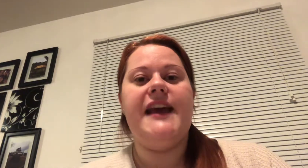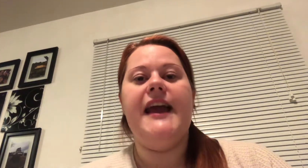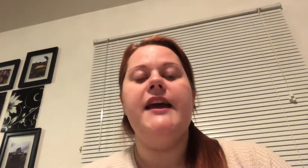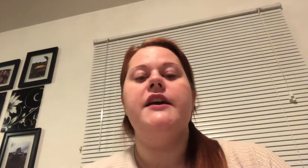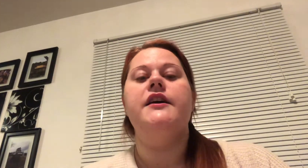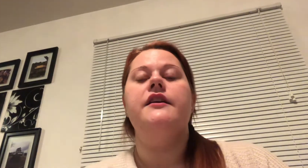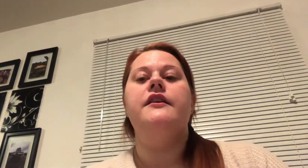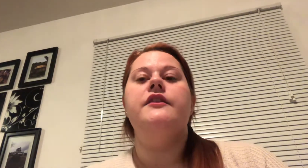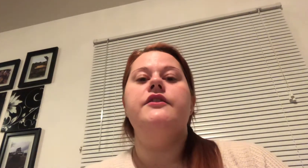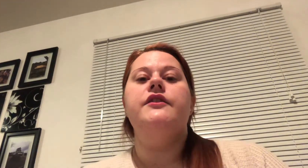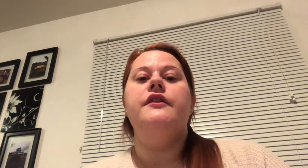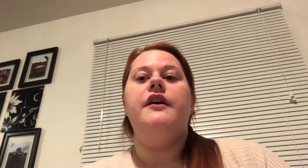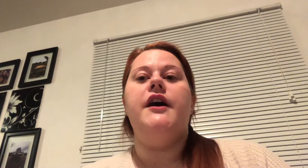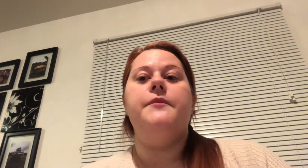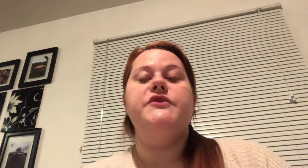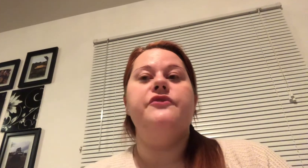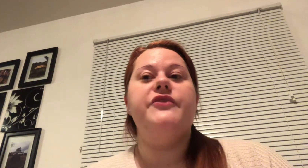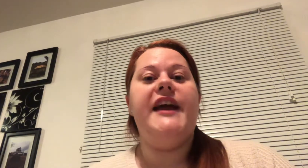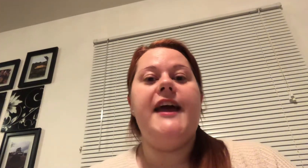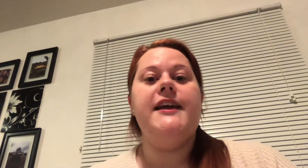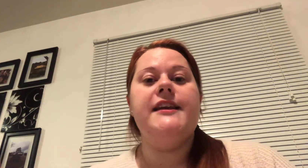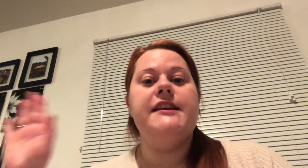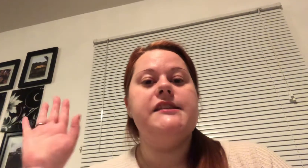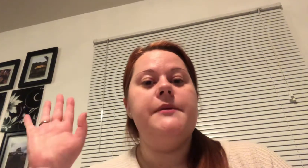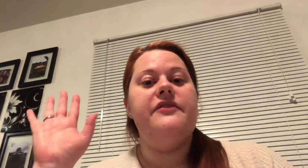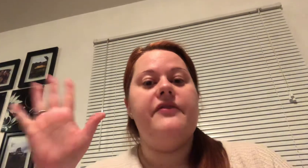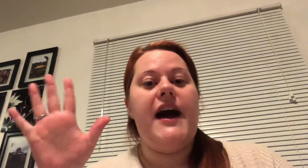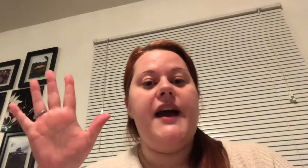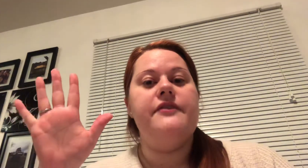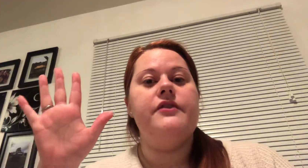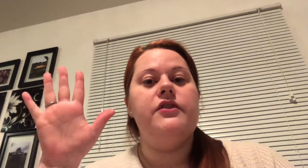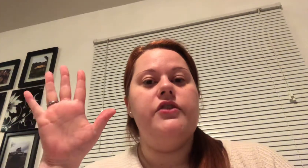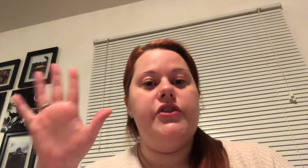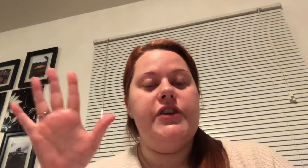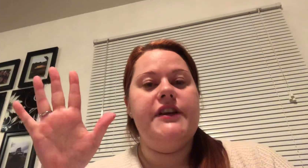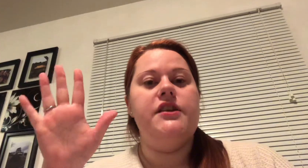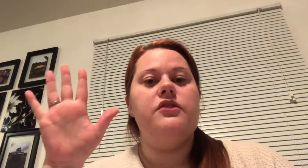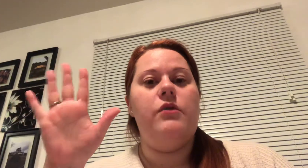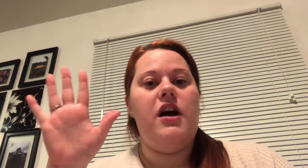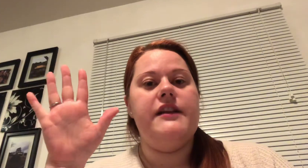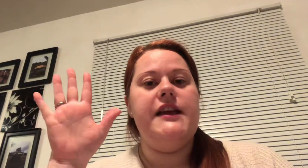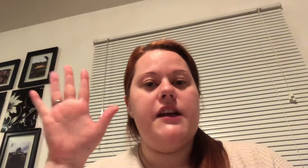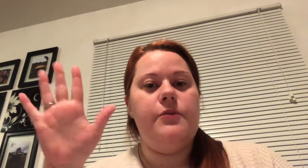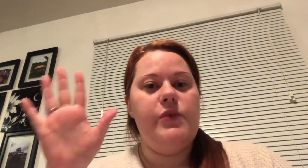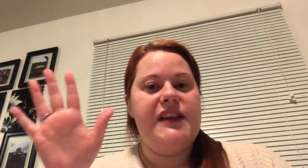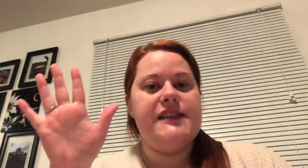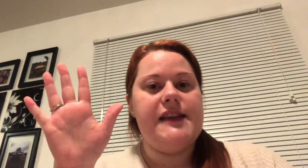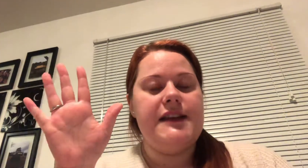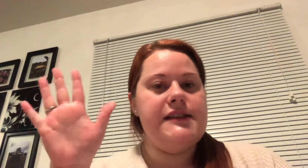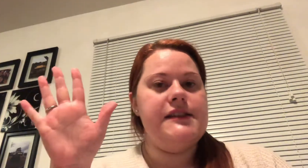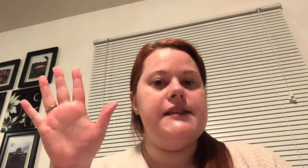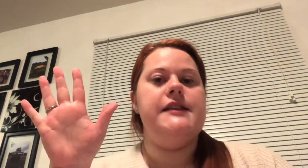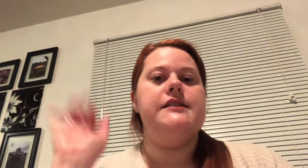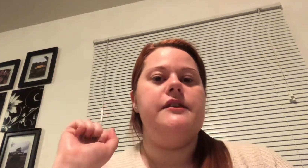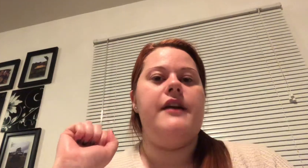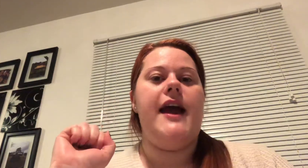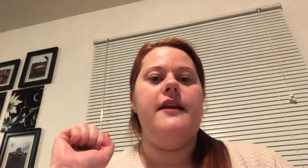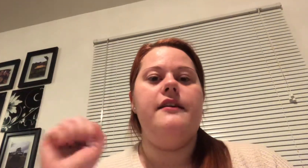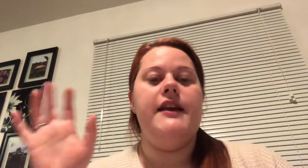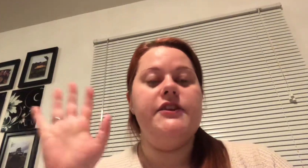today. Don't forget, it needs to be 5 good quality complete sentences, okay? Each